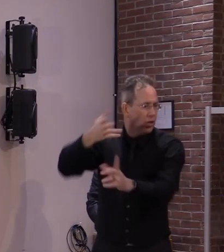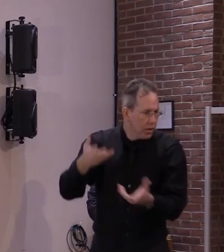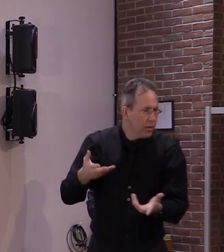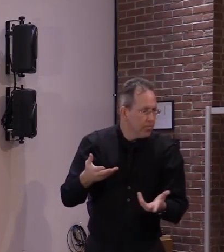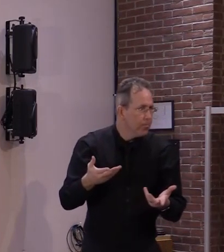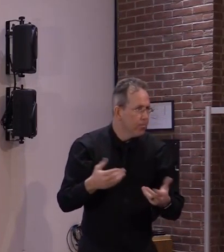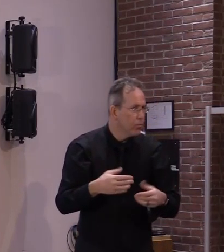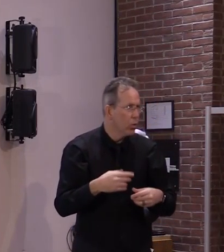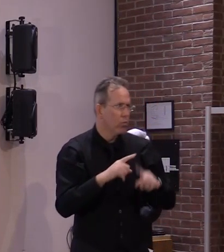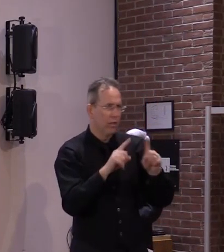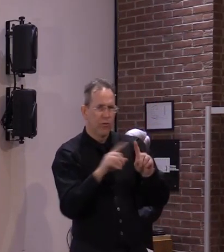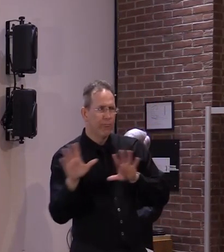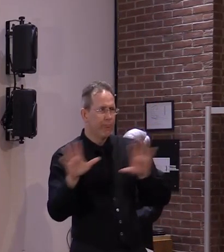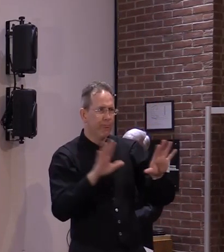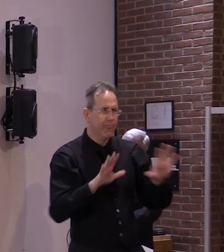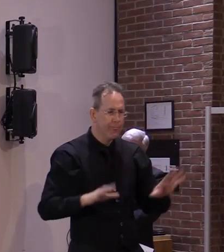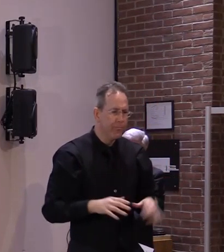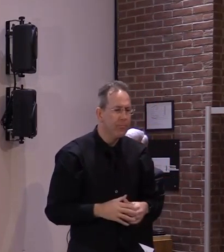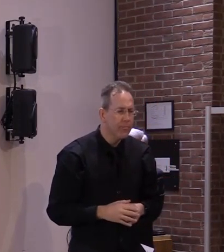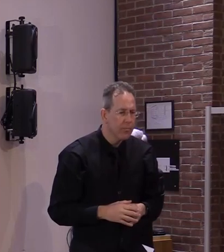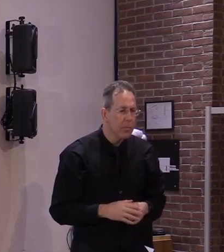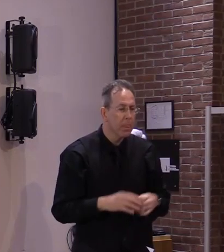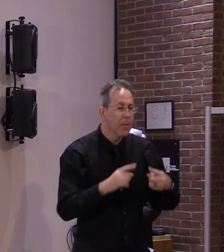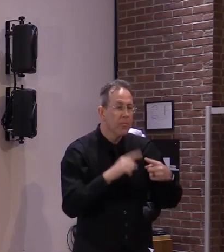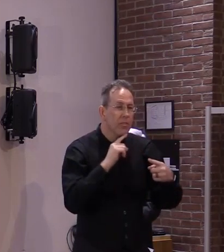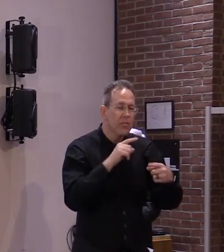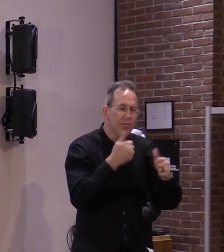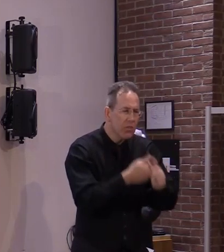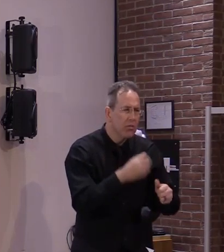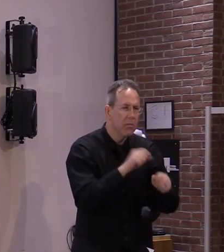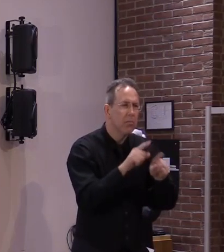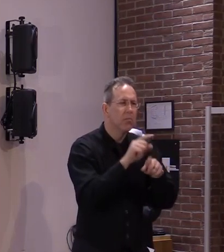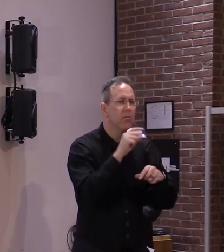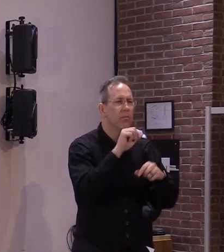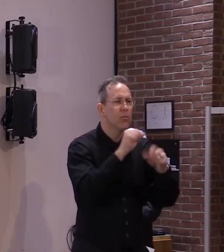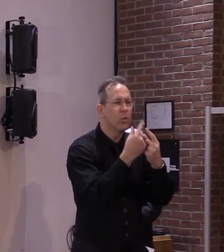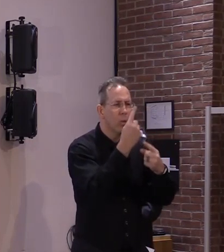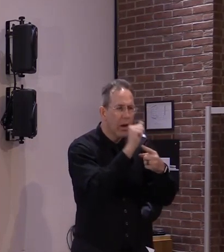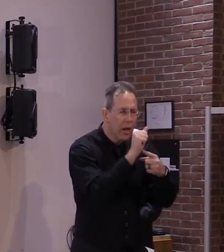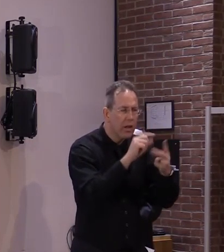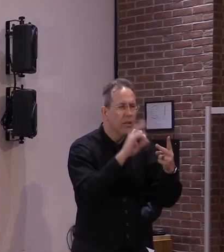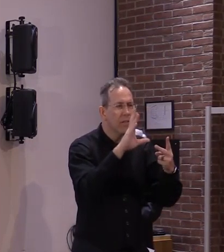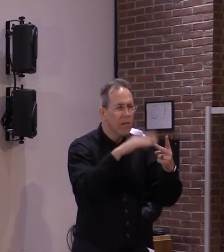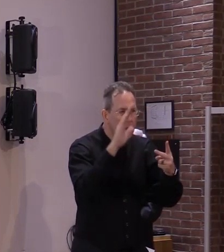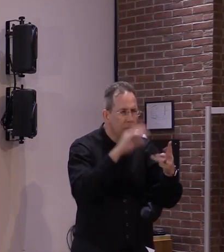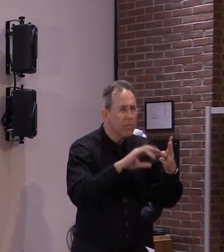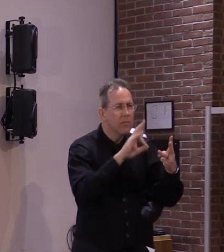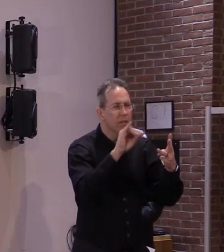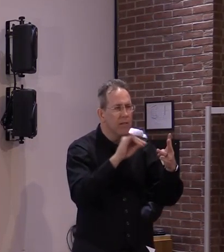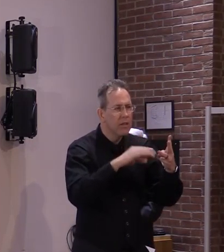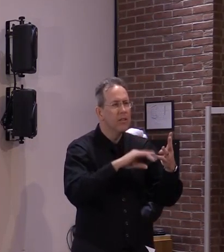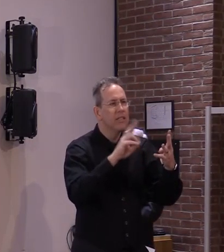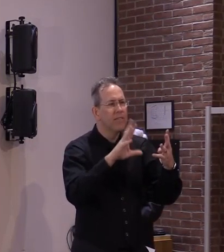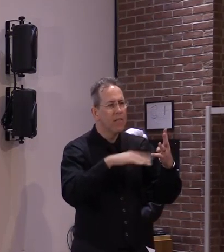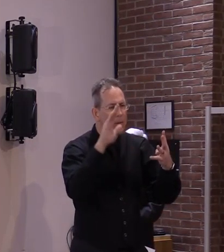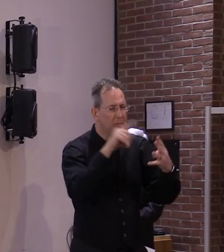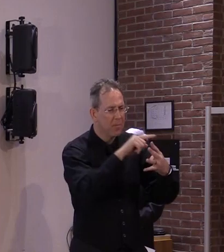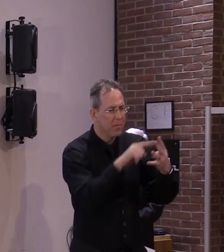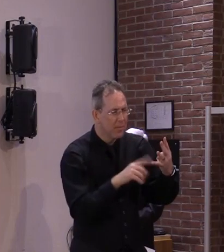those shots, those vaccinations. We're not as clear in some respects as to who it is in some of the